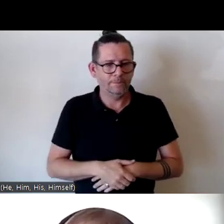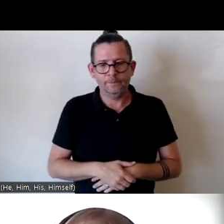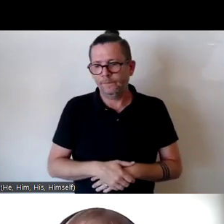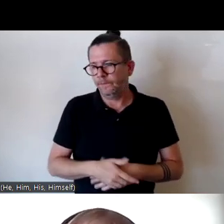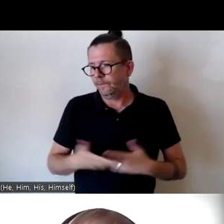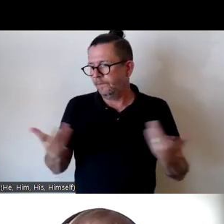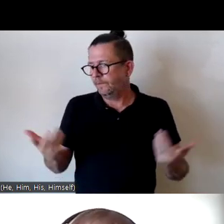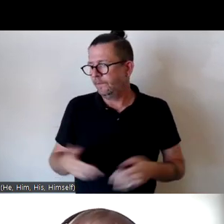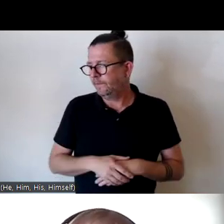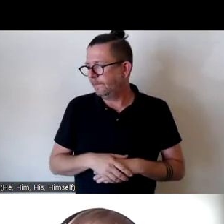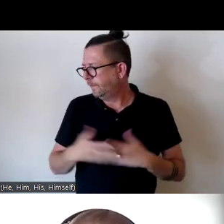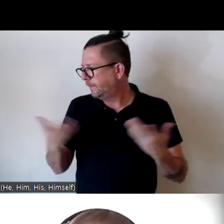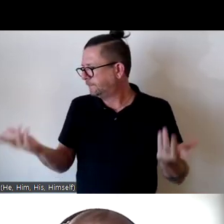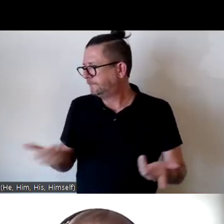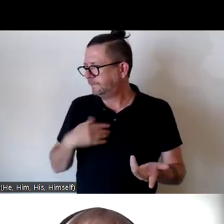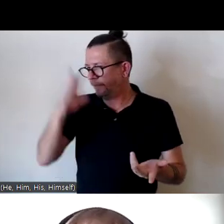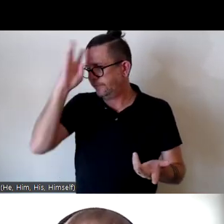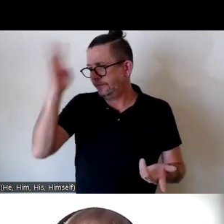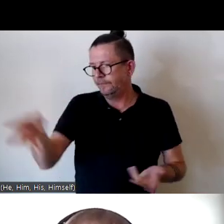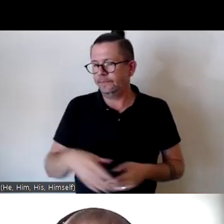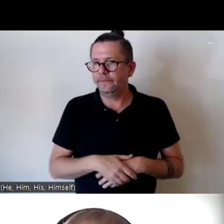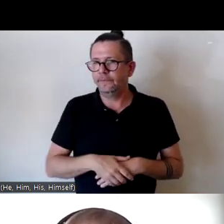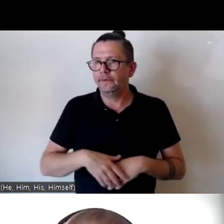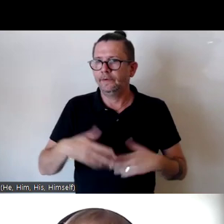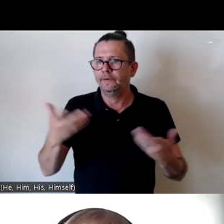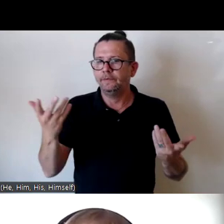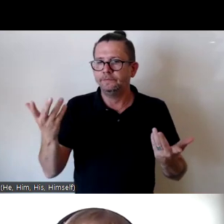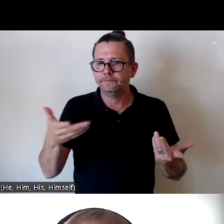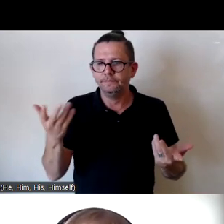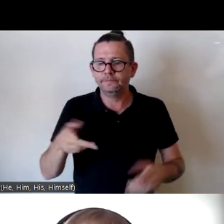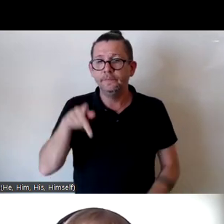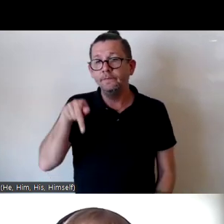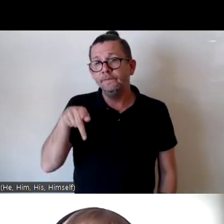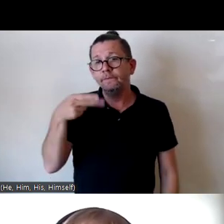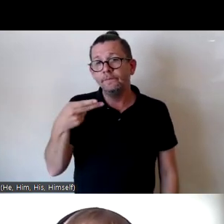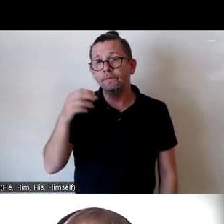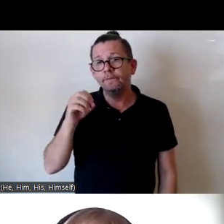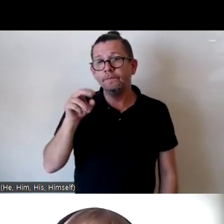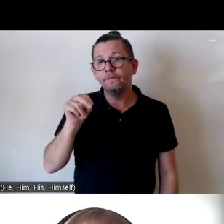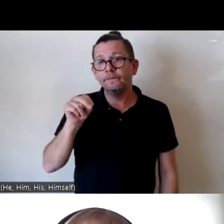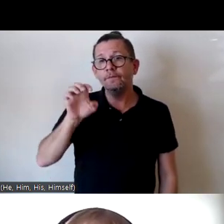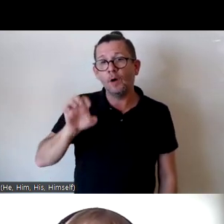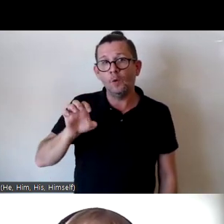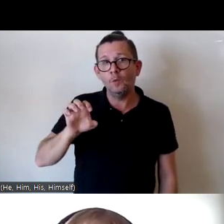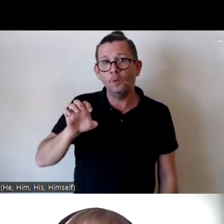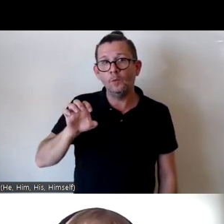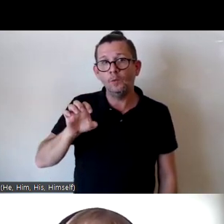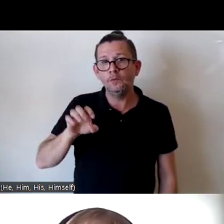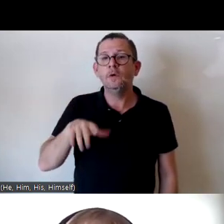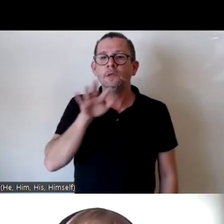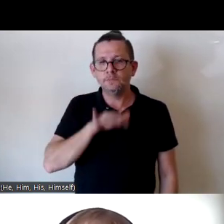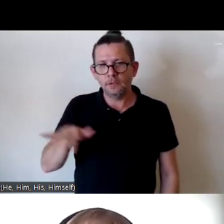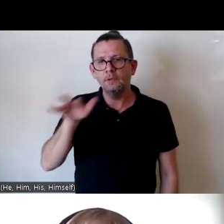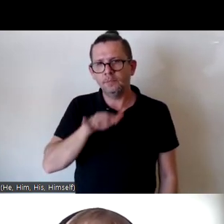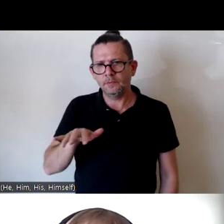and you try to practice by yourself, trying to think of a good example. If you're just